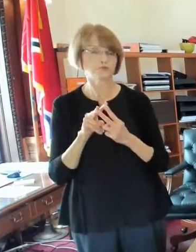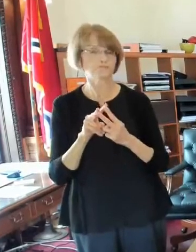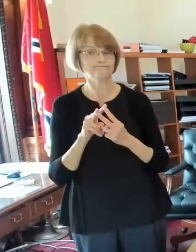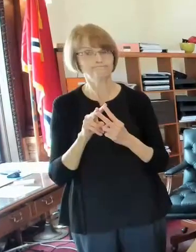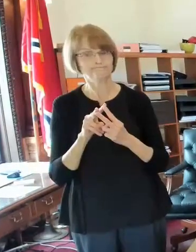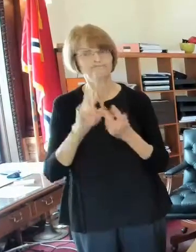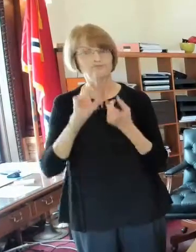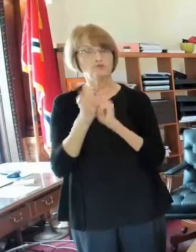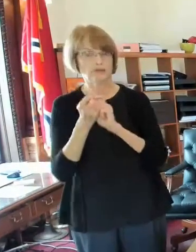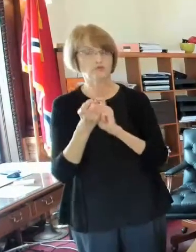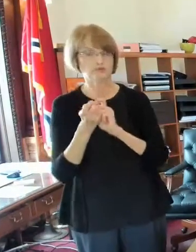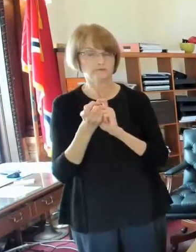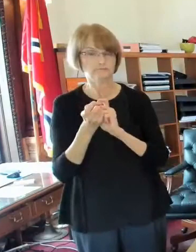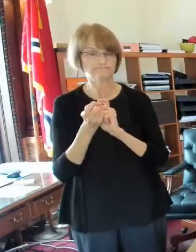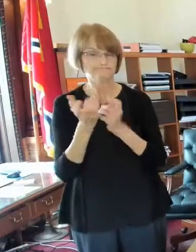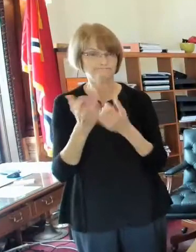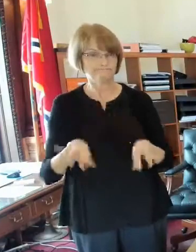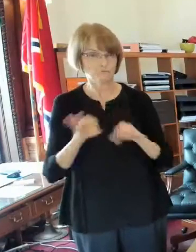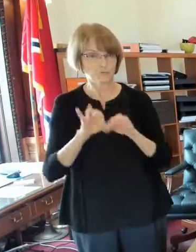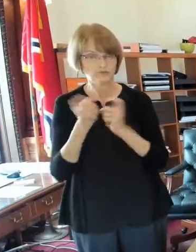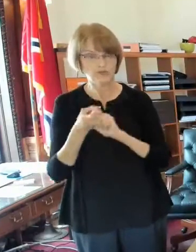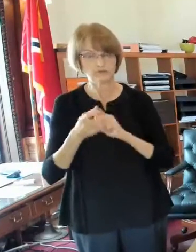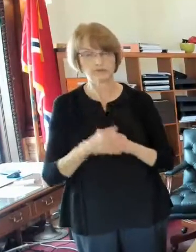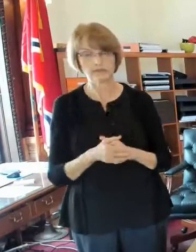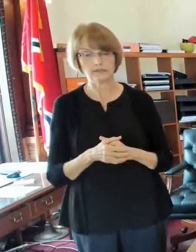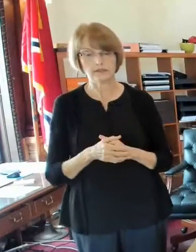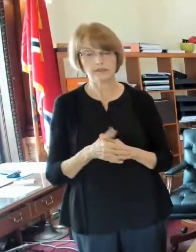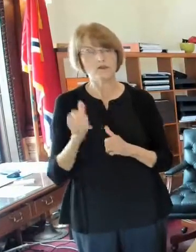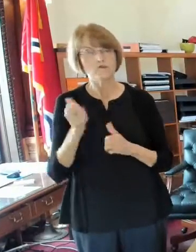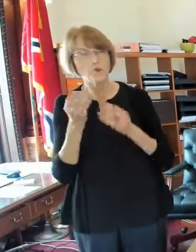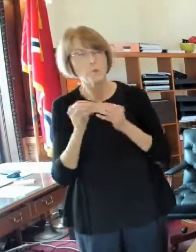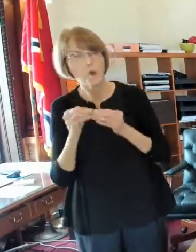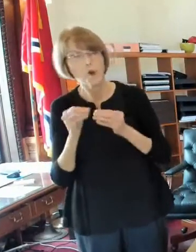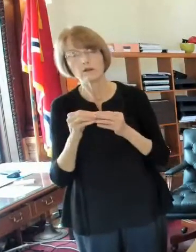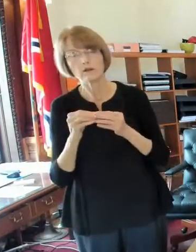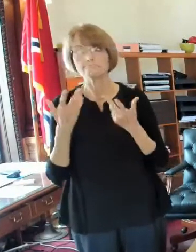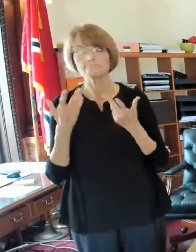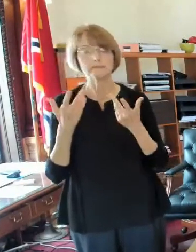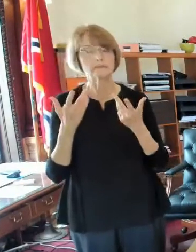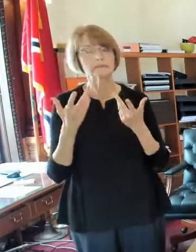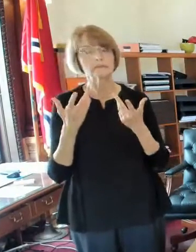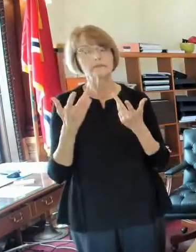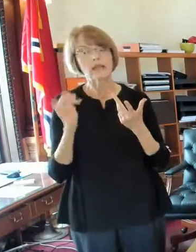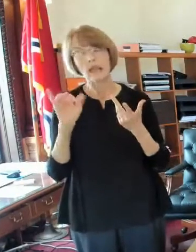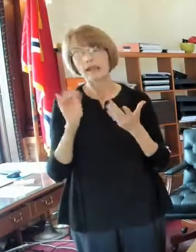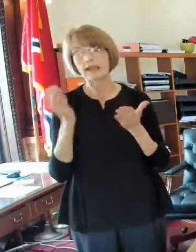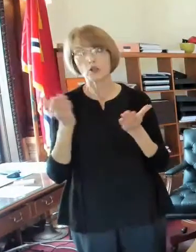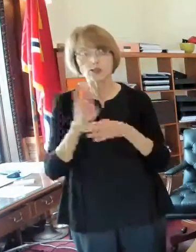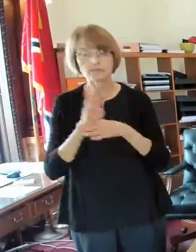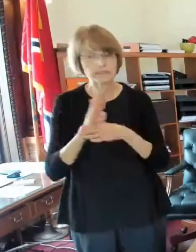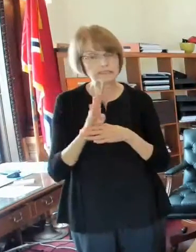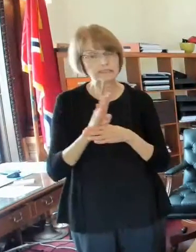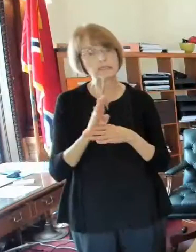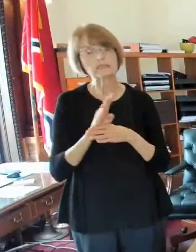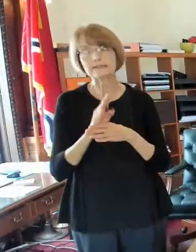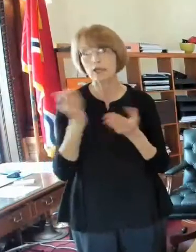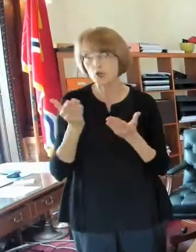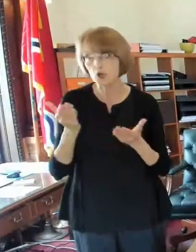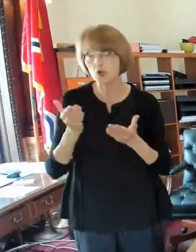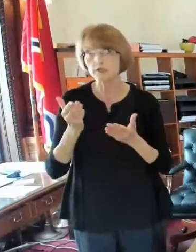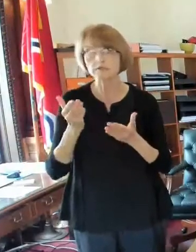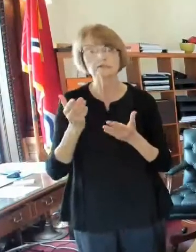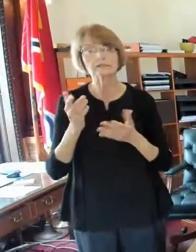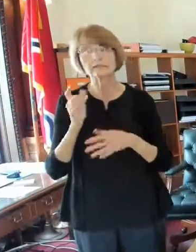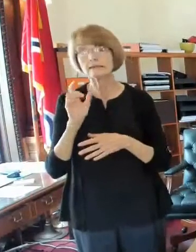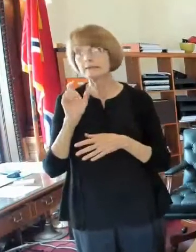does. It does a couple of other things. It encourages business to encourage their employees to be sure to stay home if